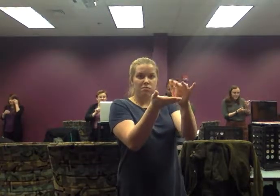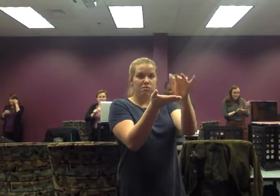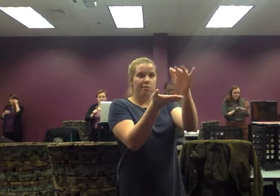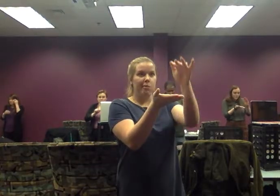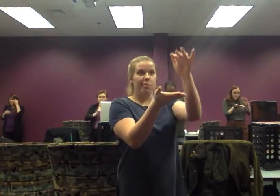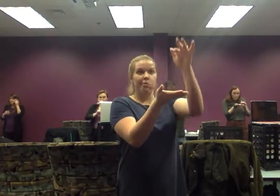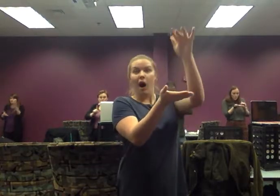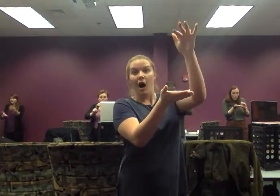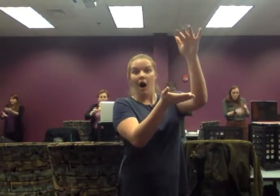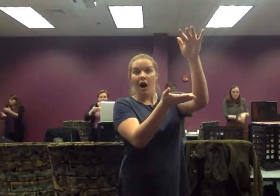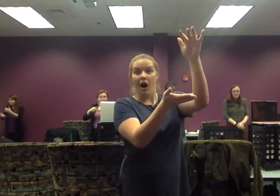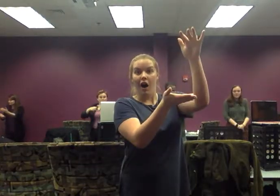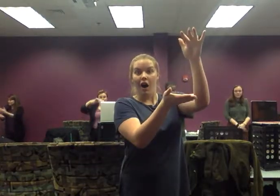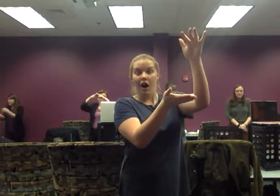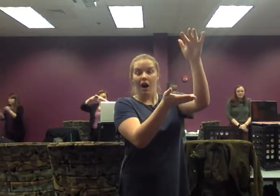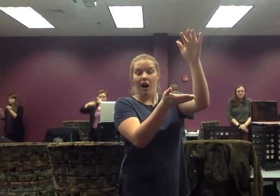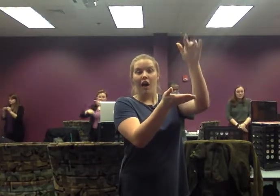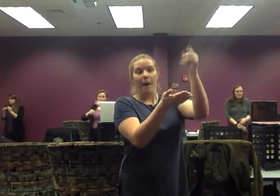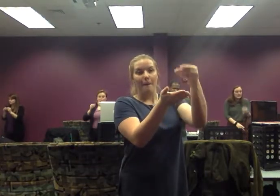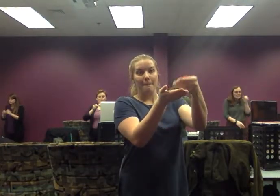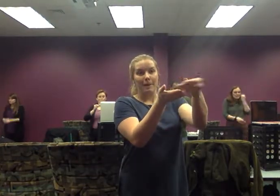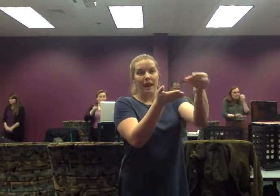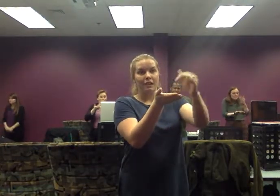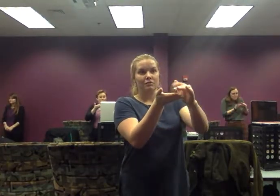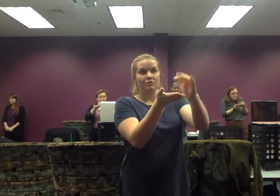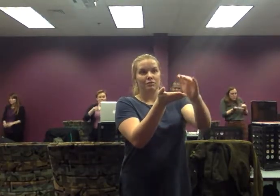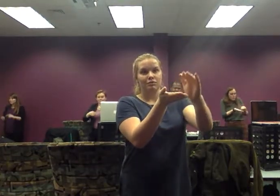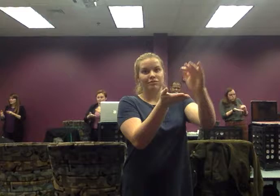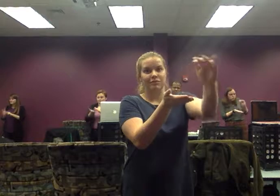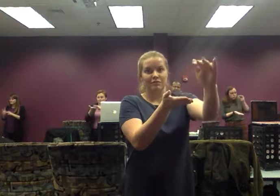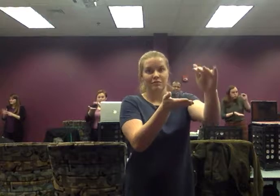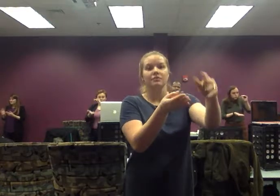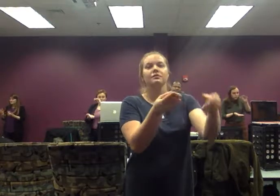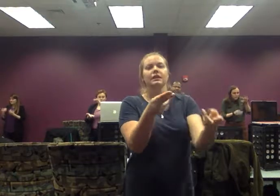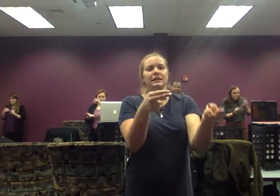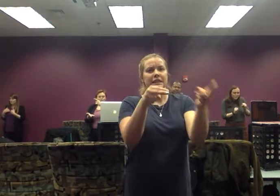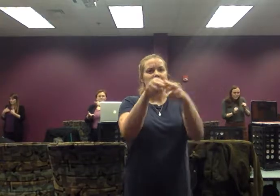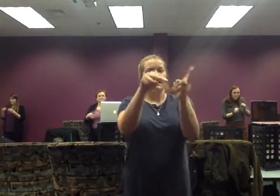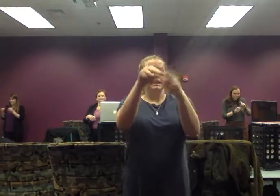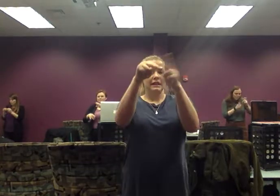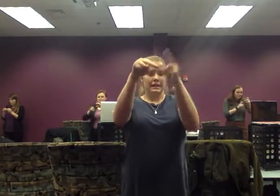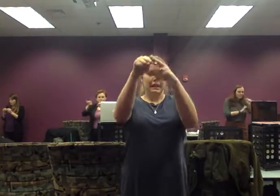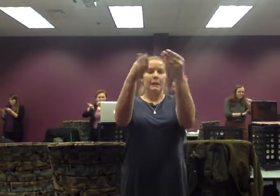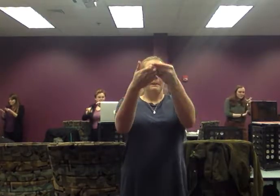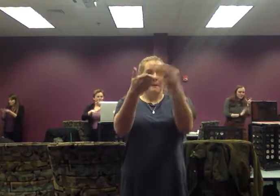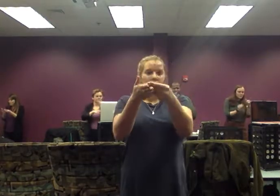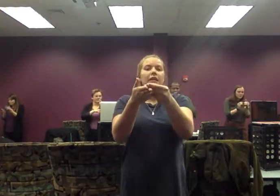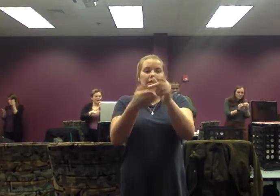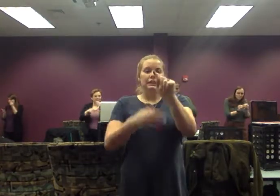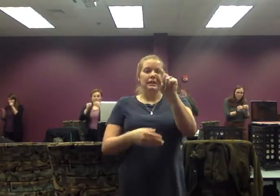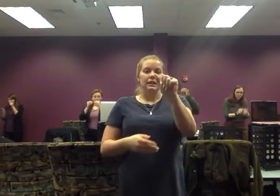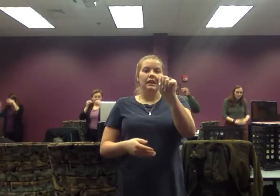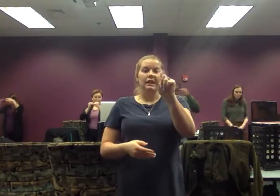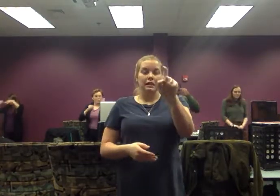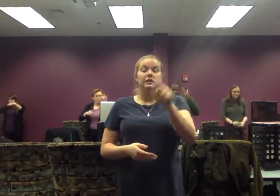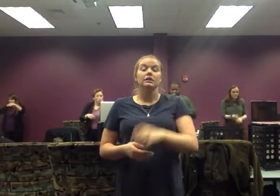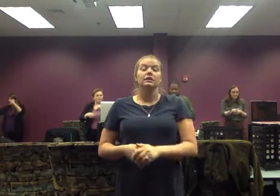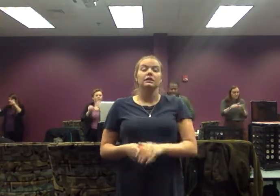more surplus or more optional money with which to support the system. The other is a regressive tax, and it's